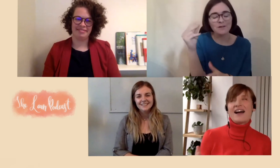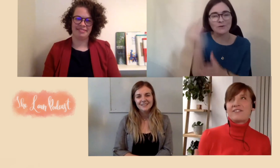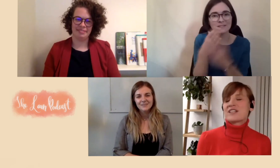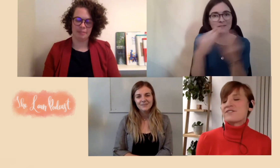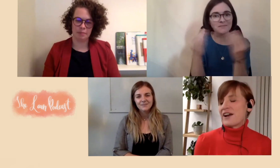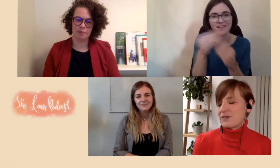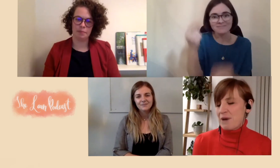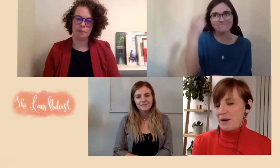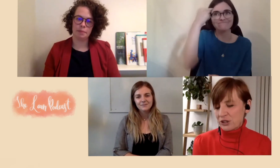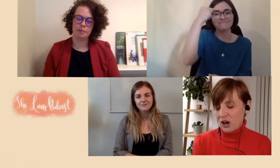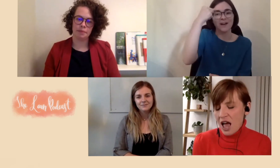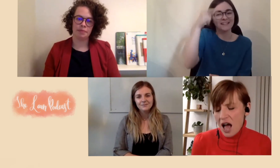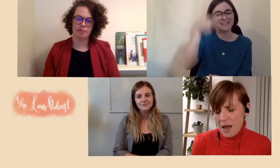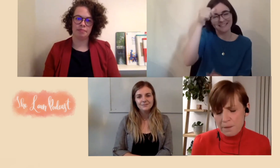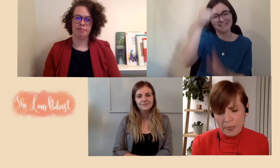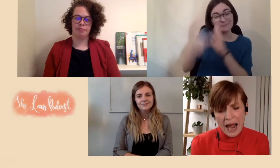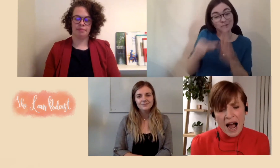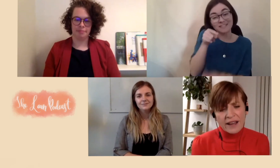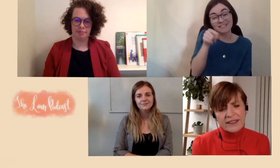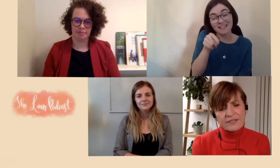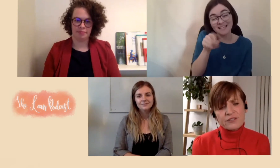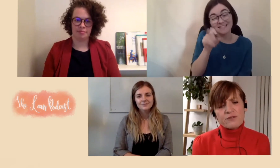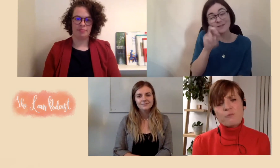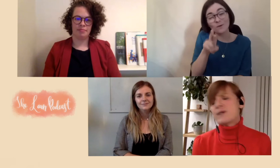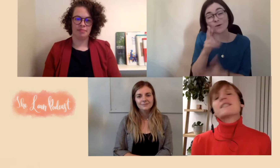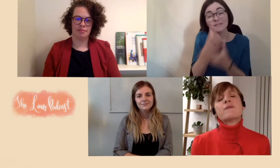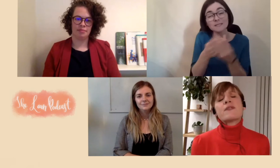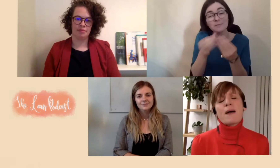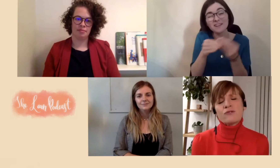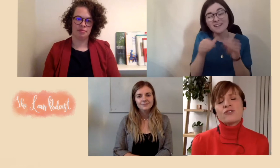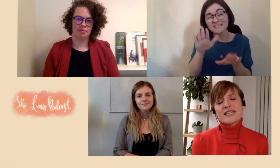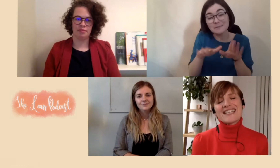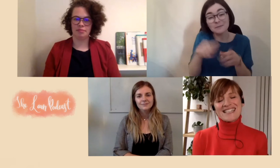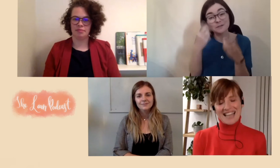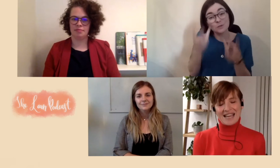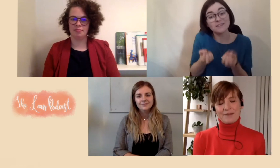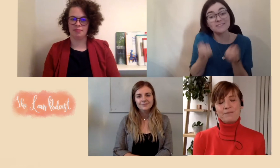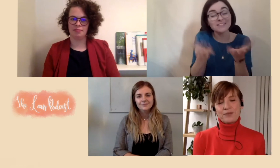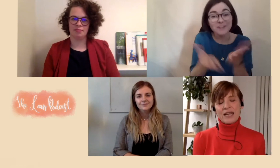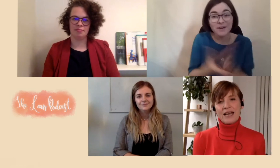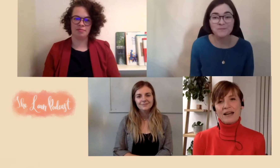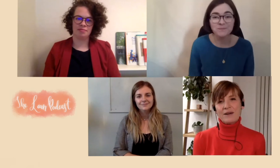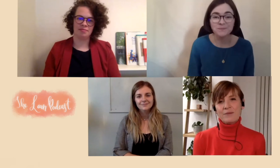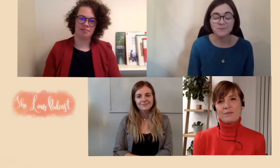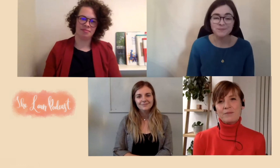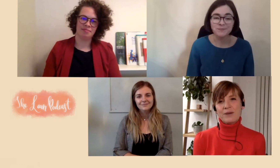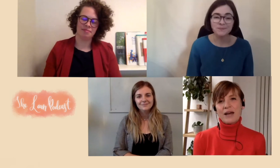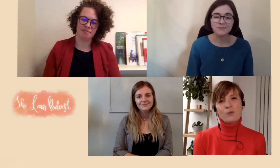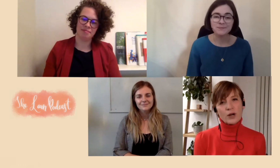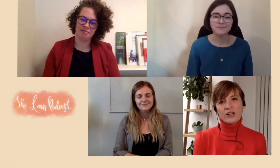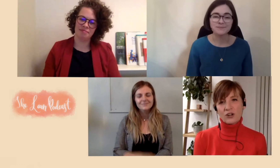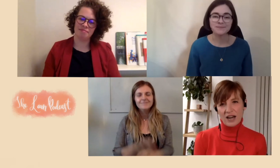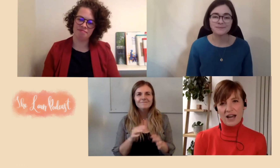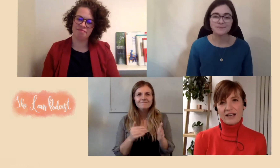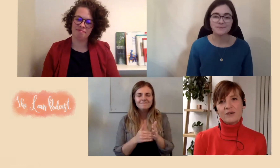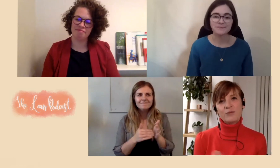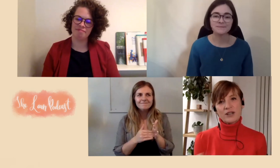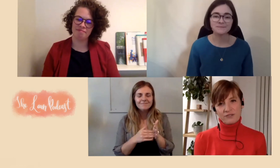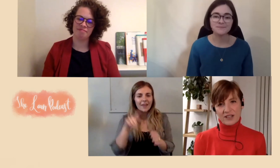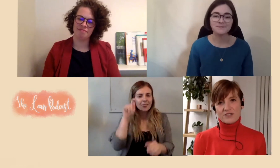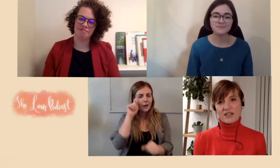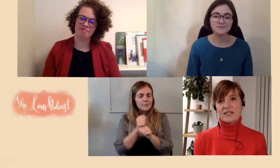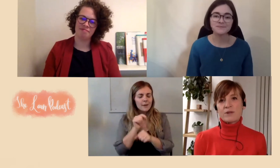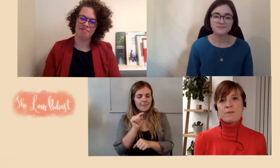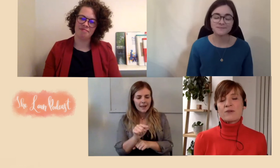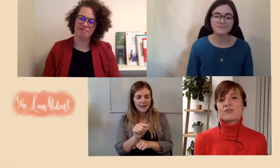So of boundaries working online. Yeah. Or in general, if there's not one online. I don't think